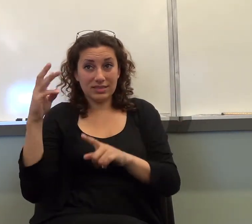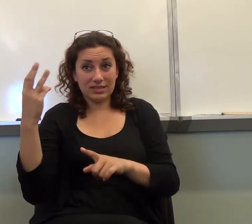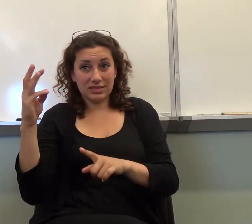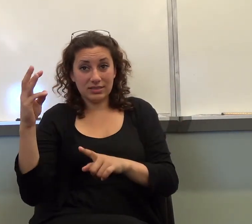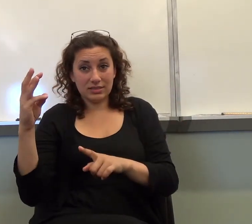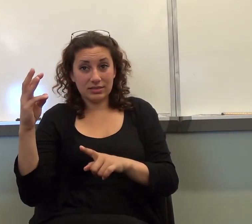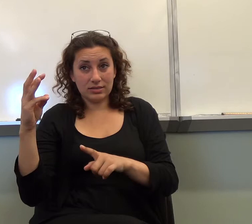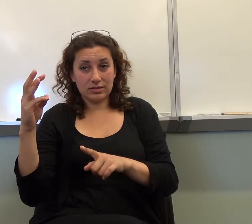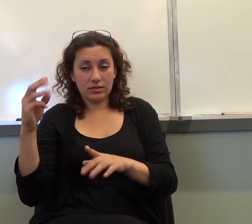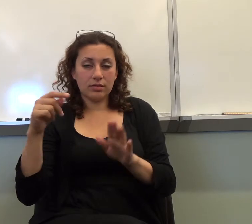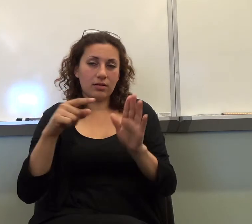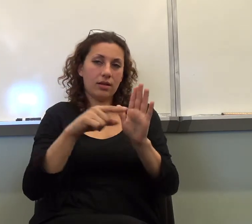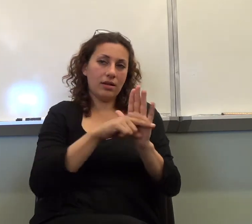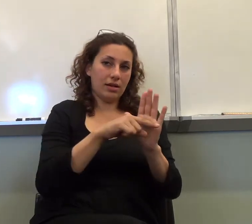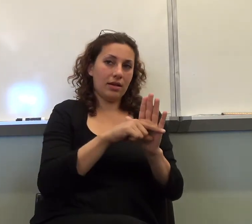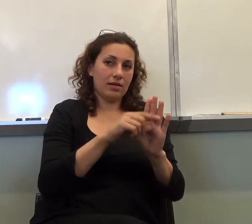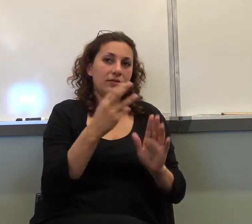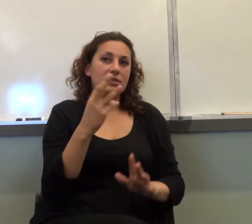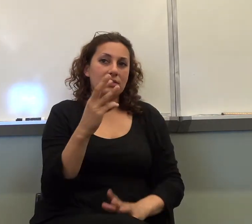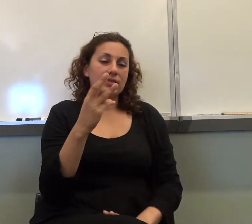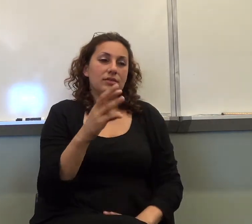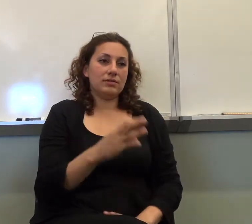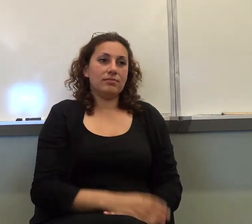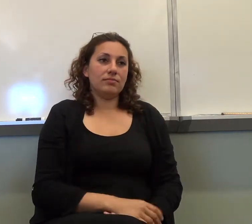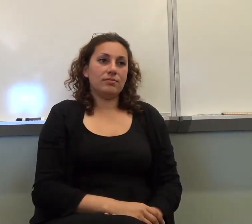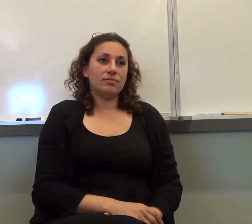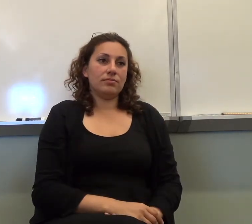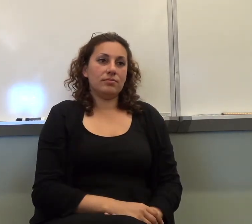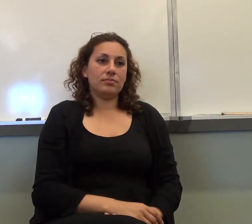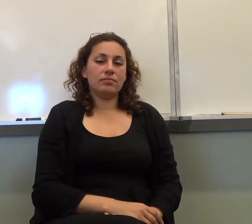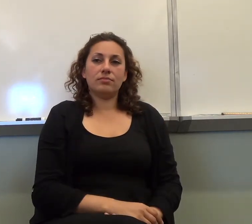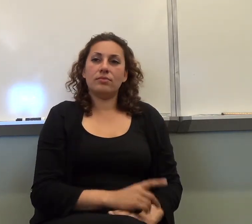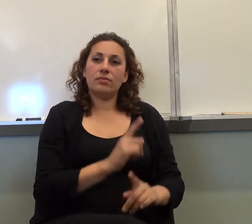number -16. So all that comes out to be a -16.